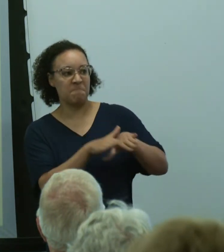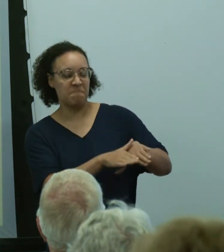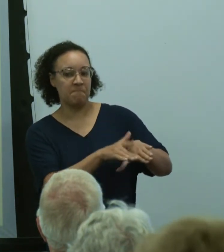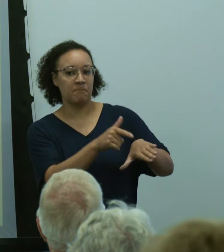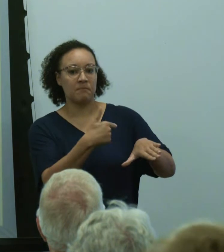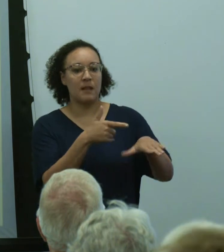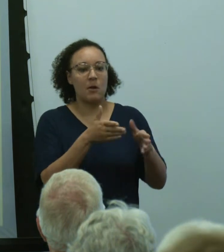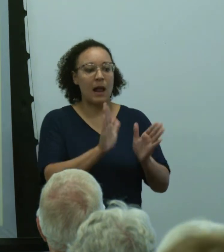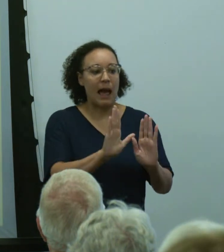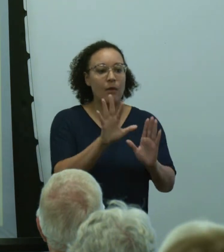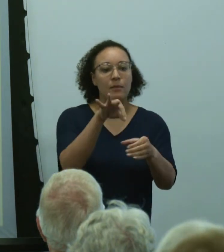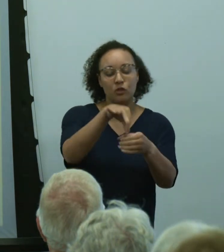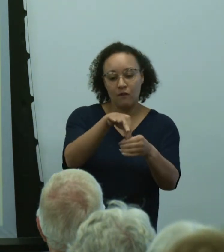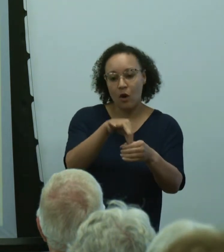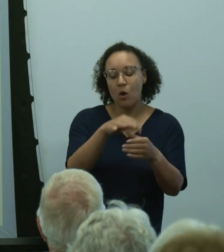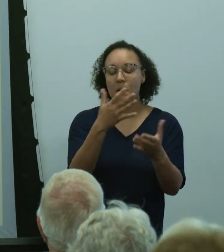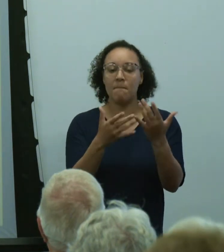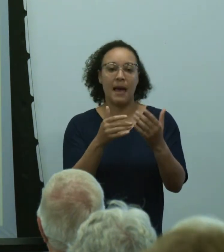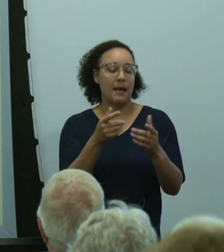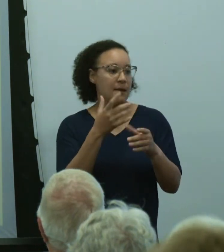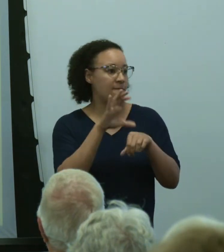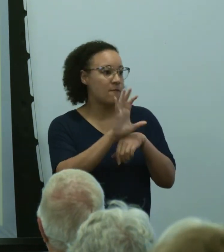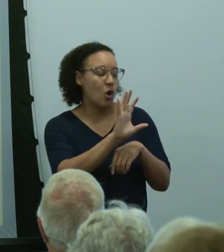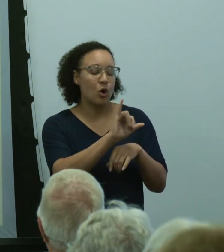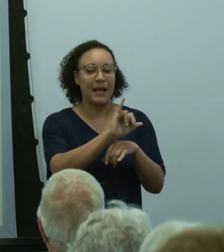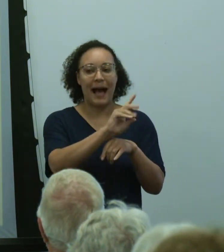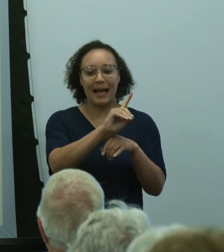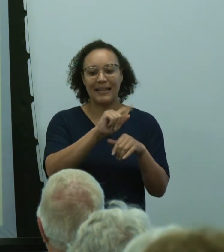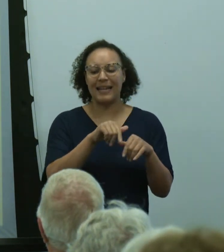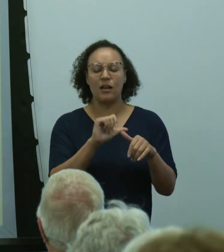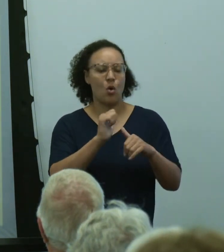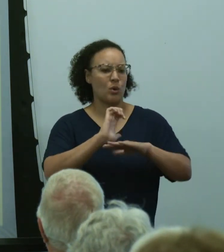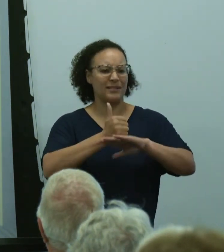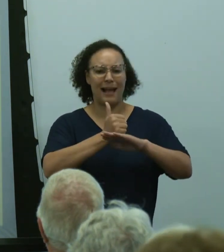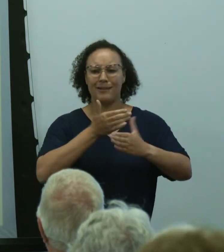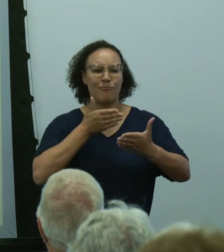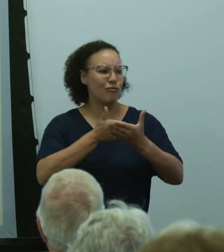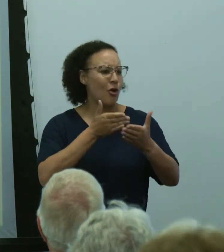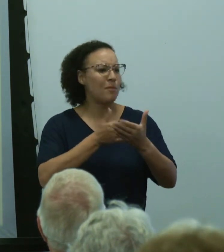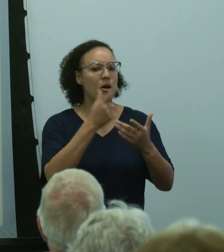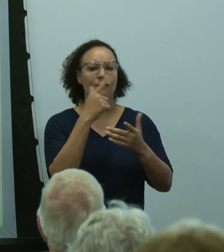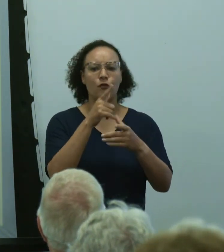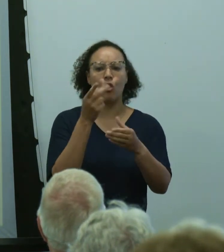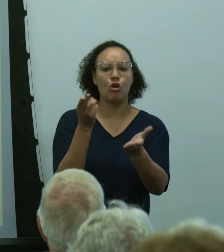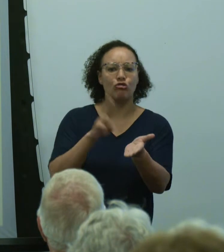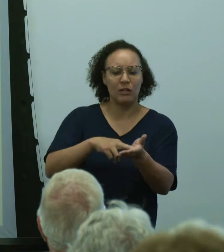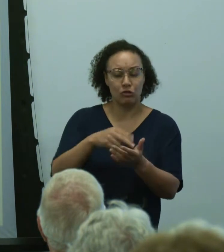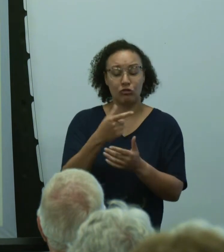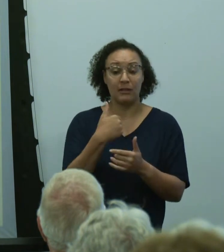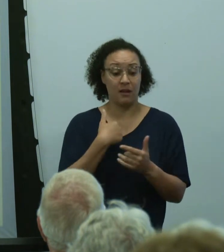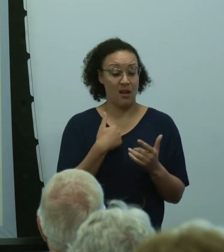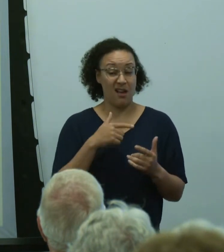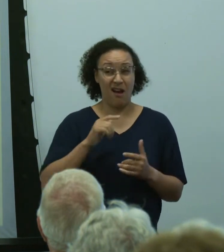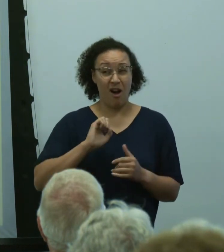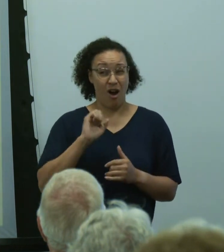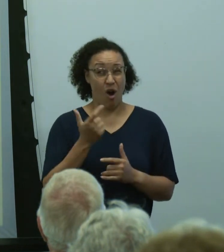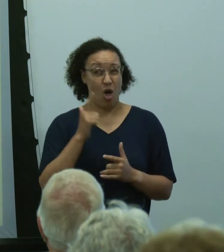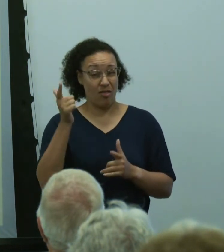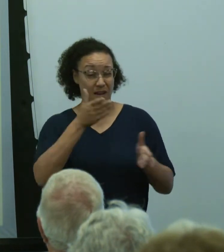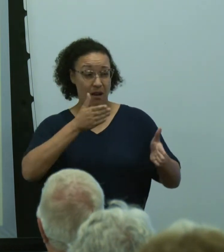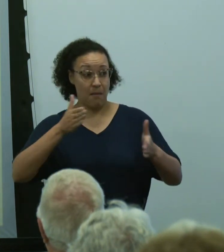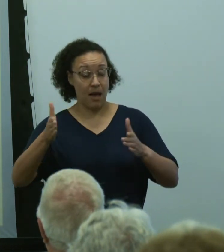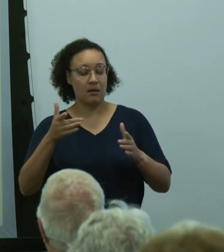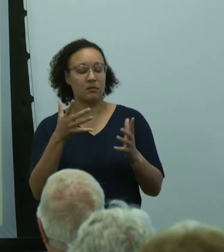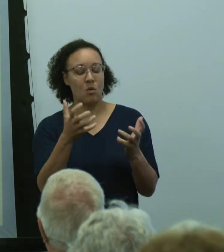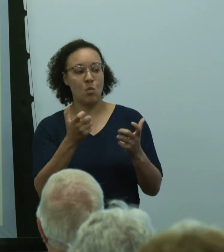ID, roadblocks to registering, voter roll purges, all of those are designed to keep